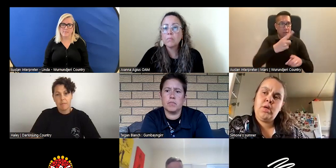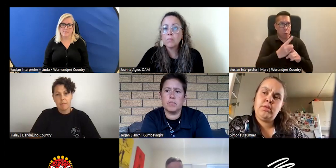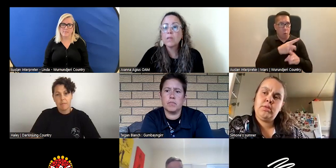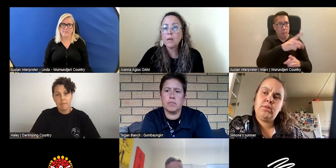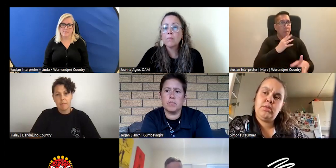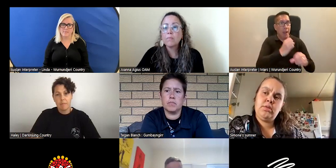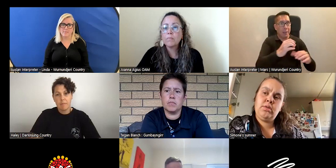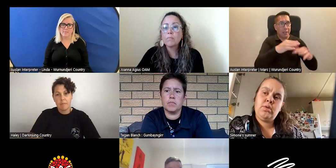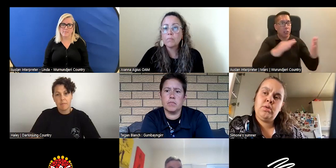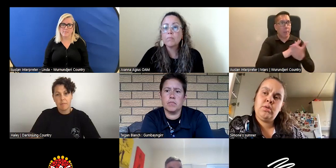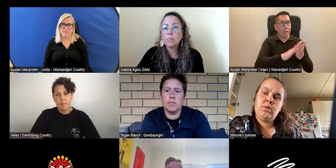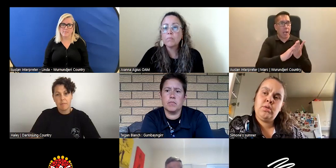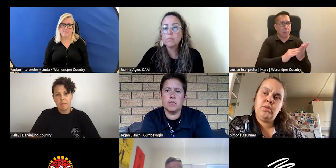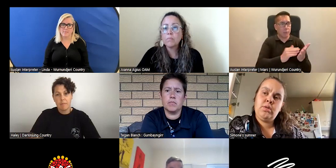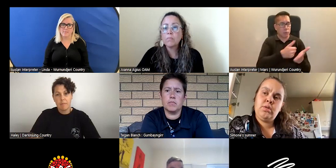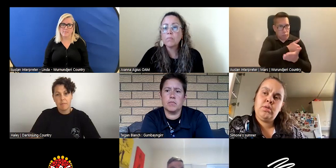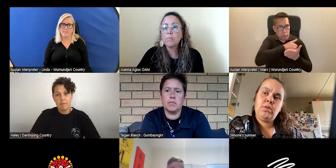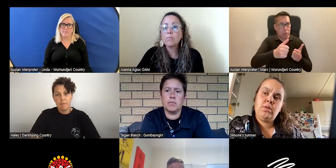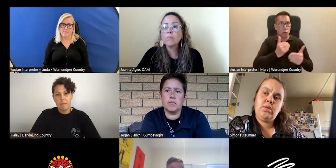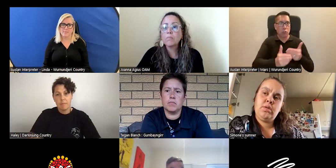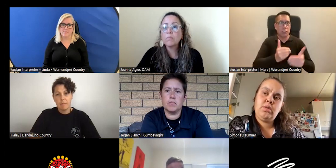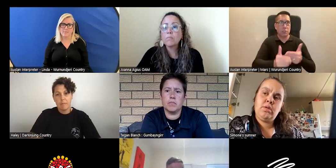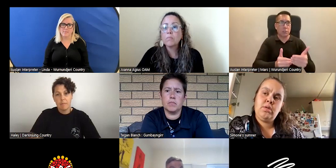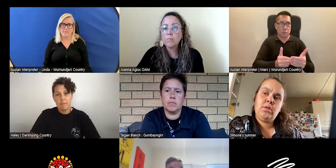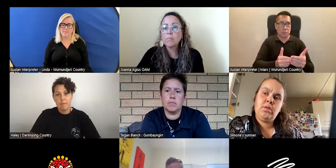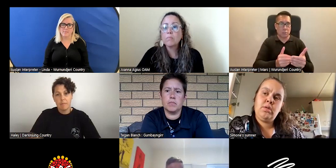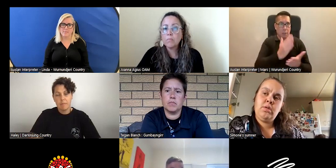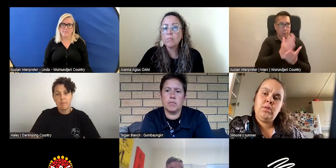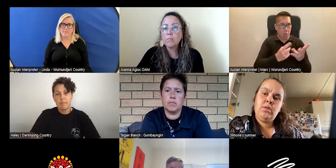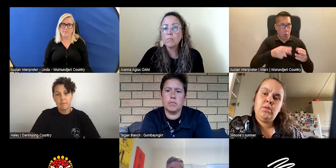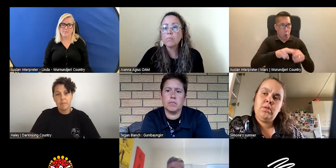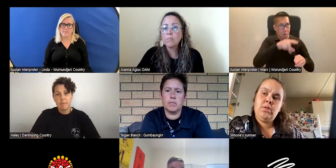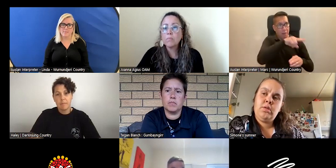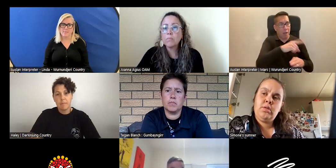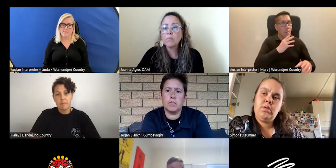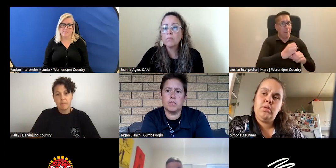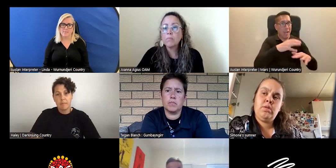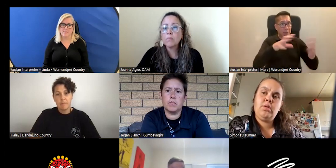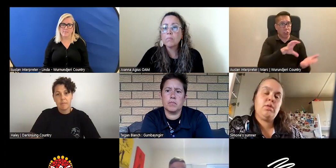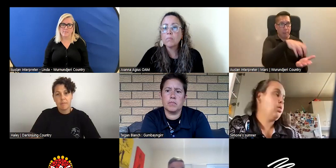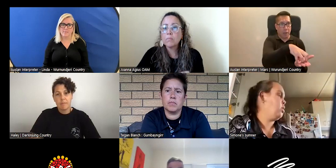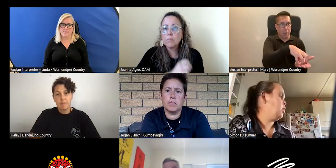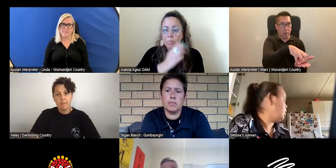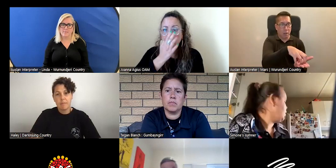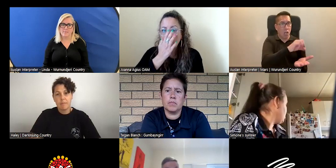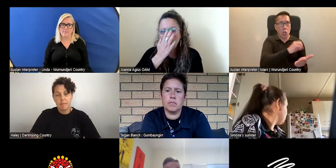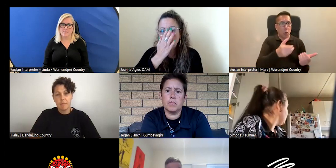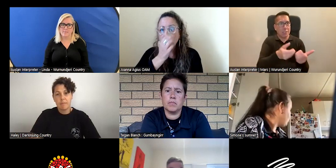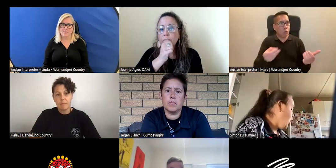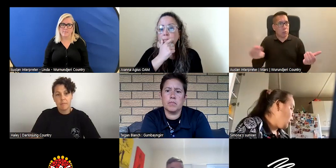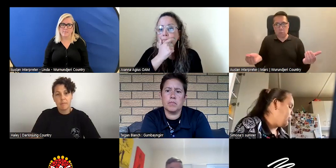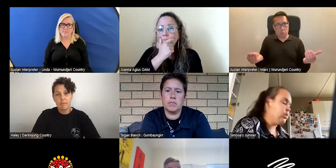becomes standard process and standard operation within the process of the Parliament chamber. So it's not something that sits outside,